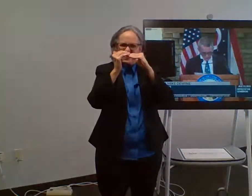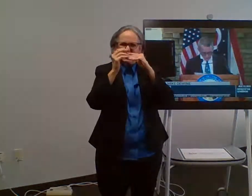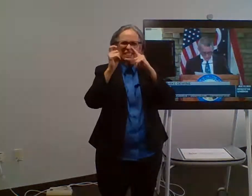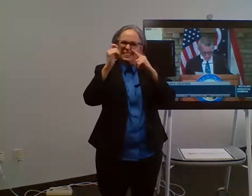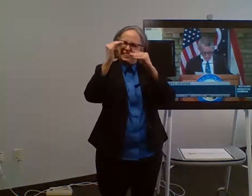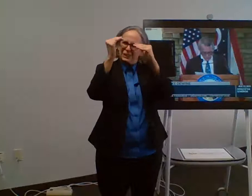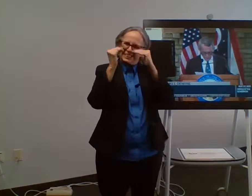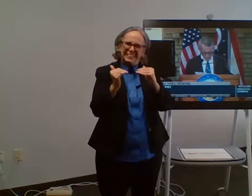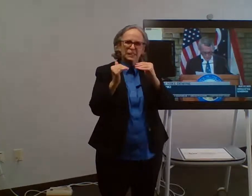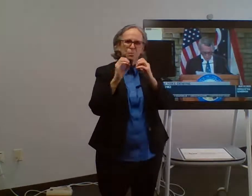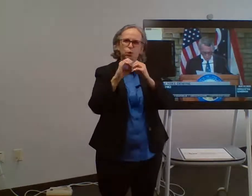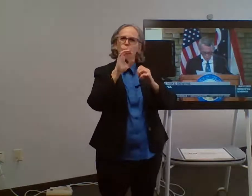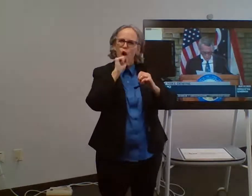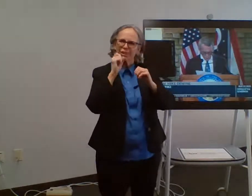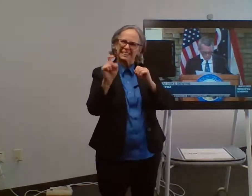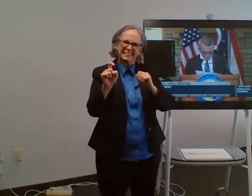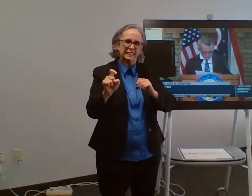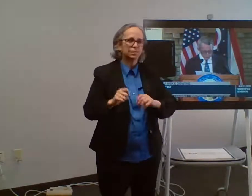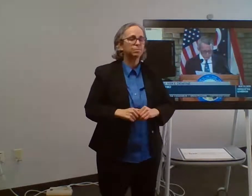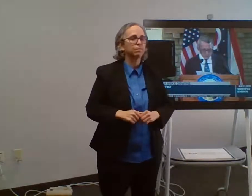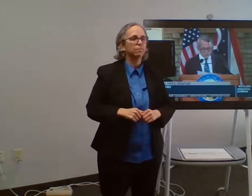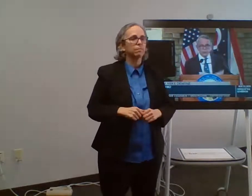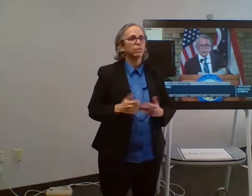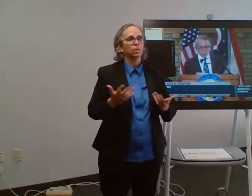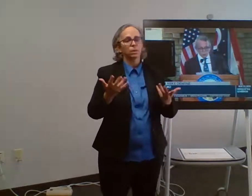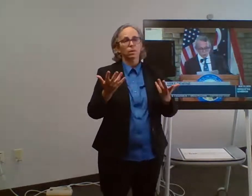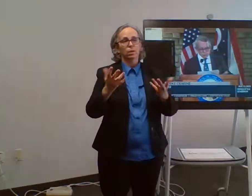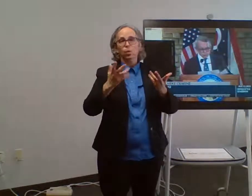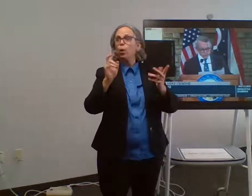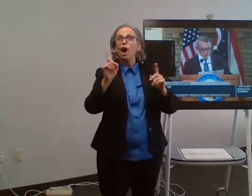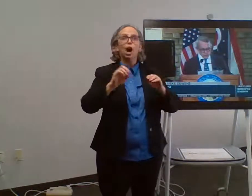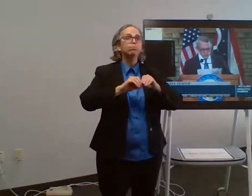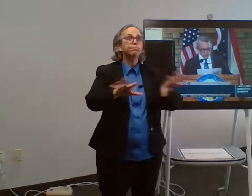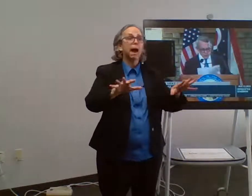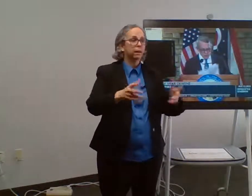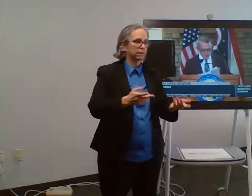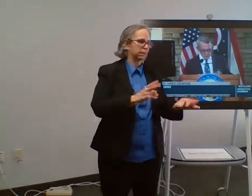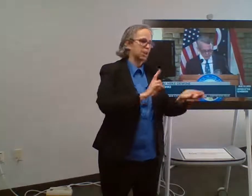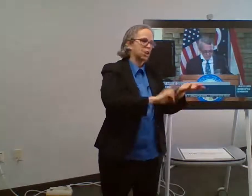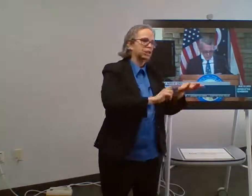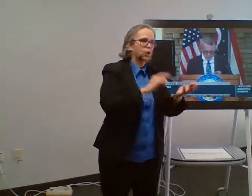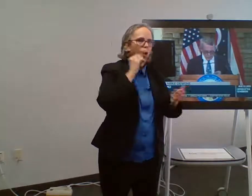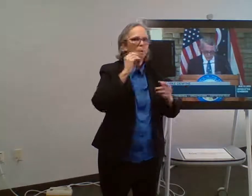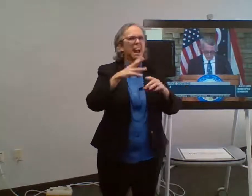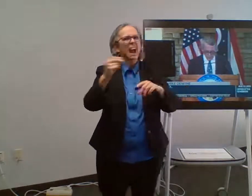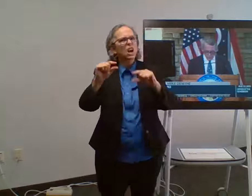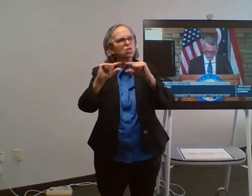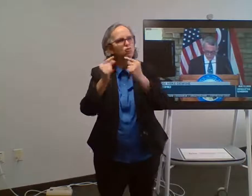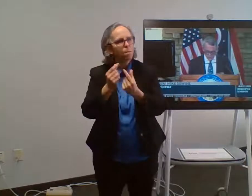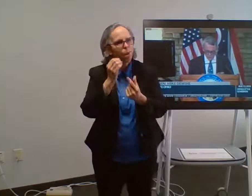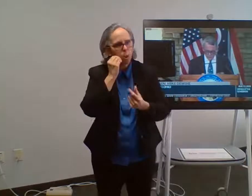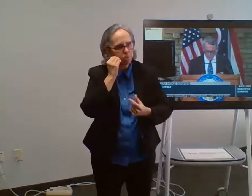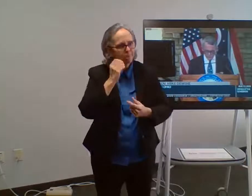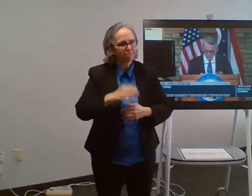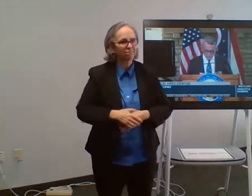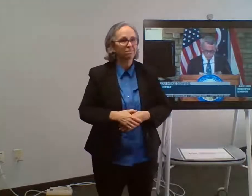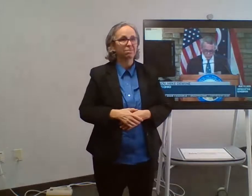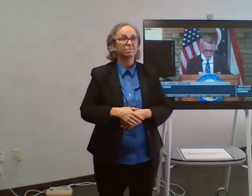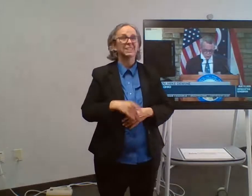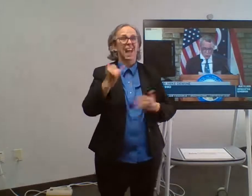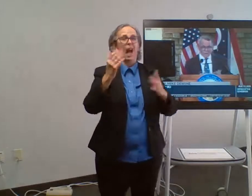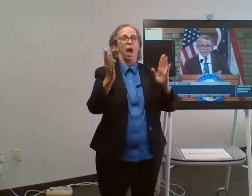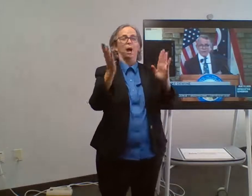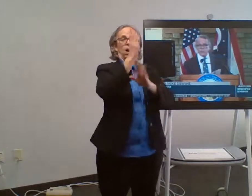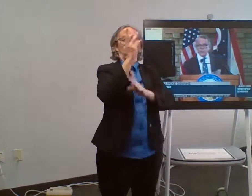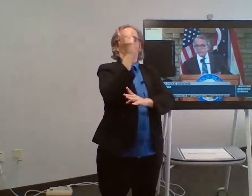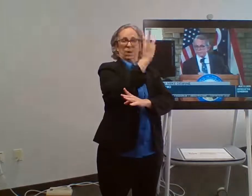County has reported some outbreaks in long-term care facilities and group homes. Erie County. Erie is red because they meet the CDC's